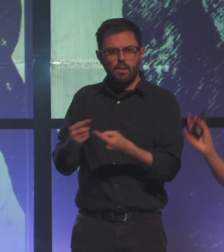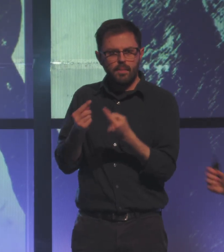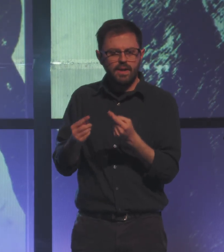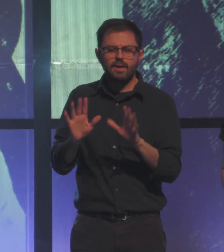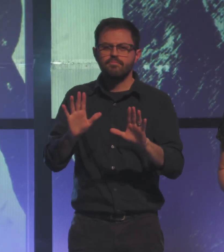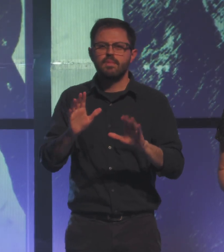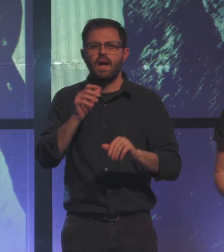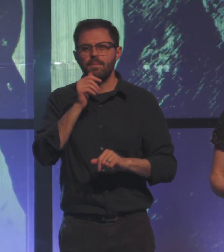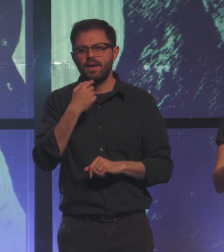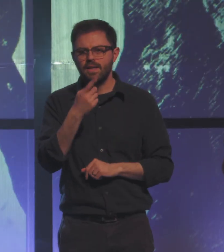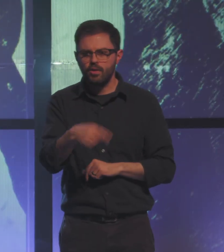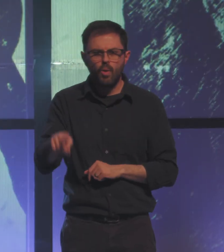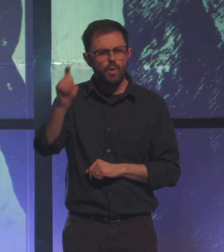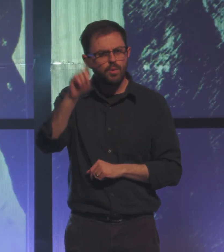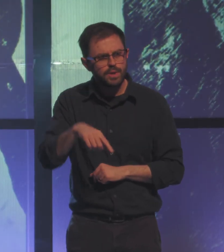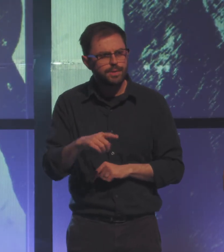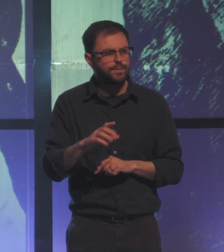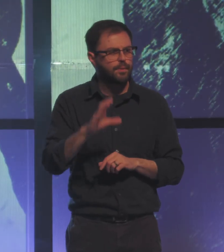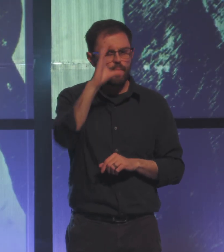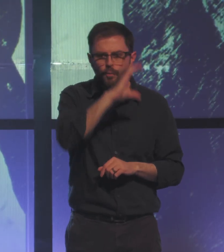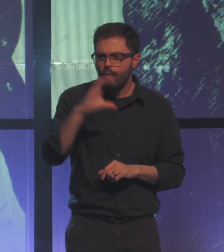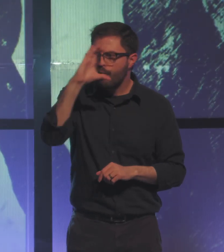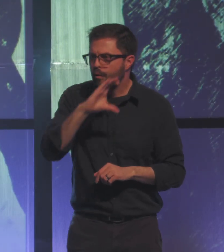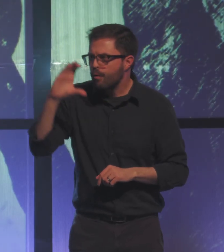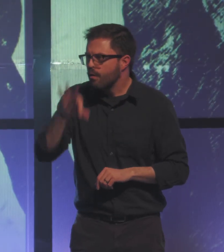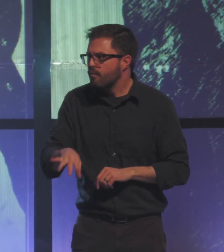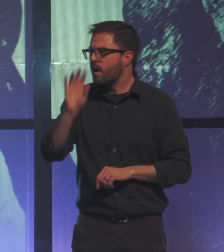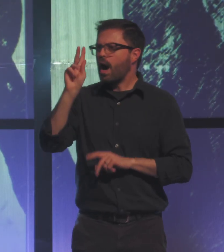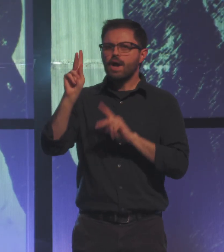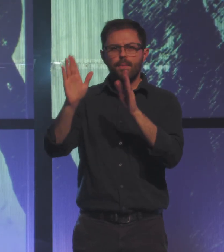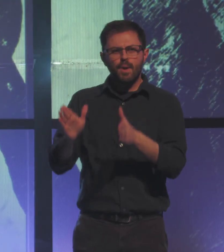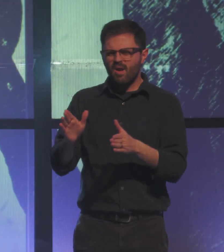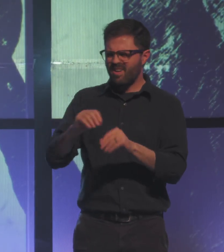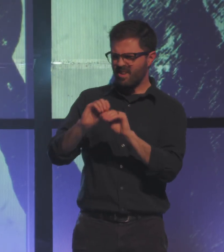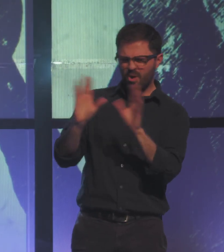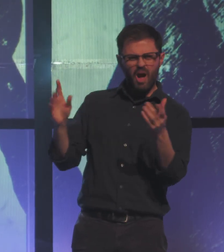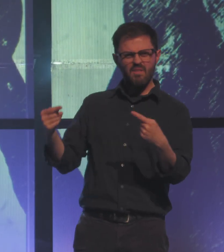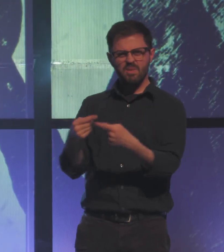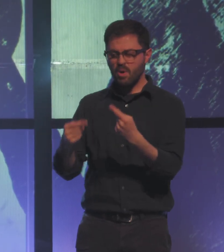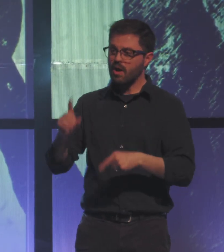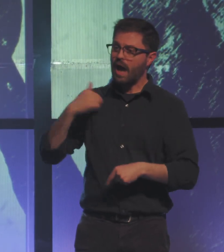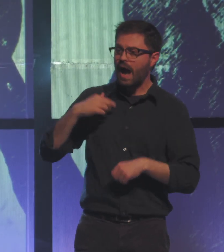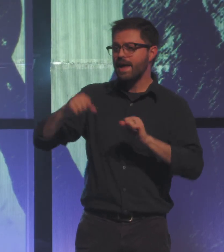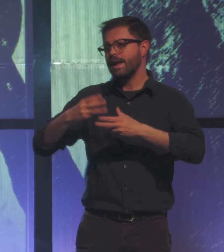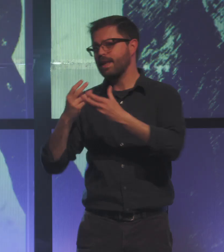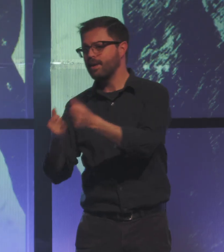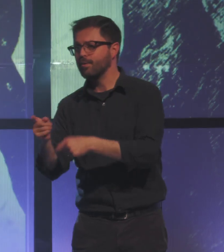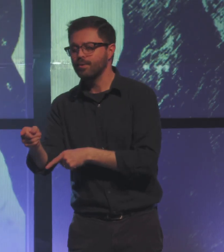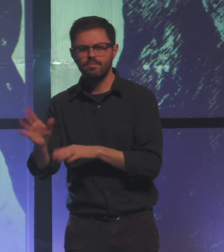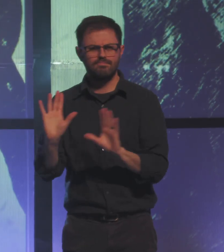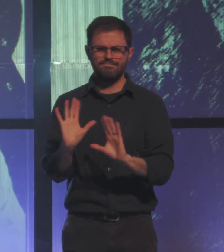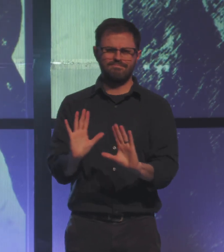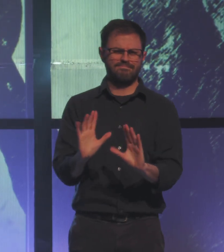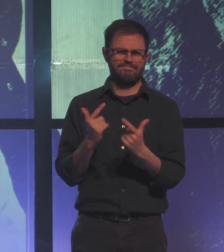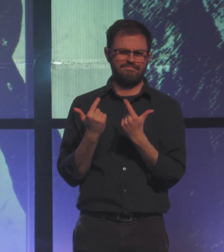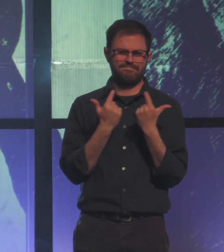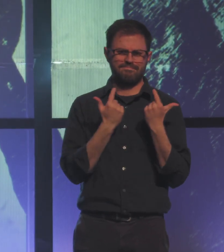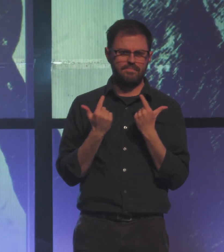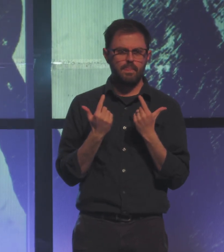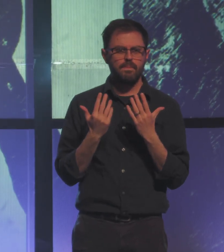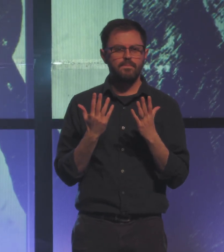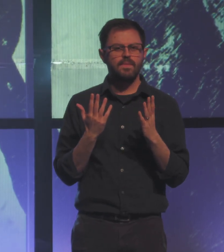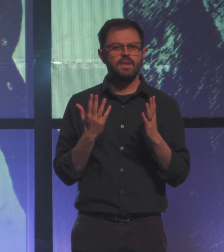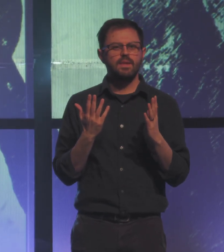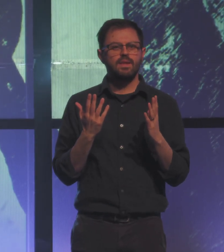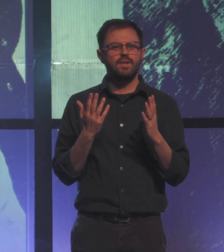look for someone to heal. You're obviously in pain. Let me sit and heal you. No. We're simply